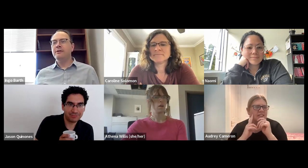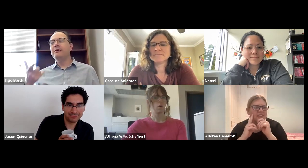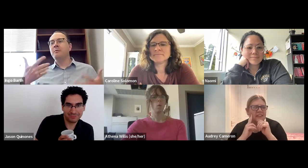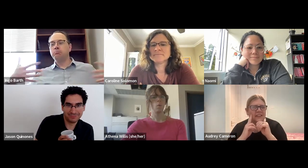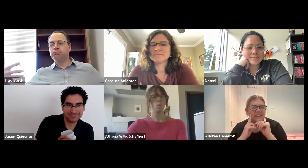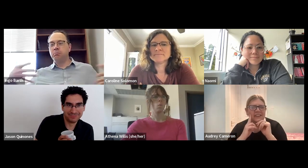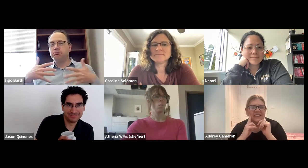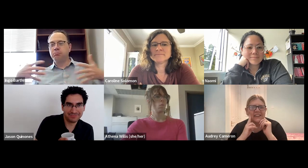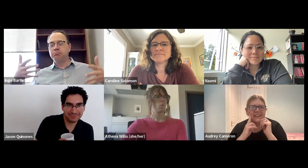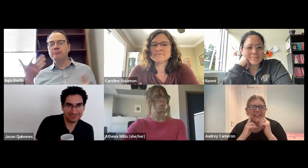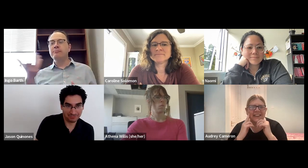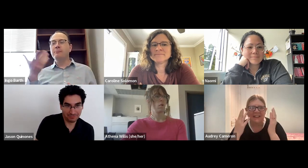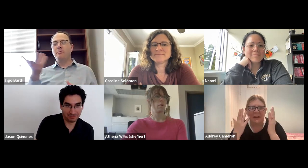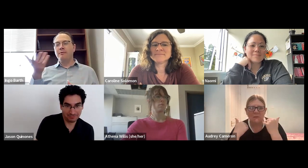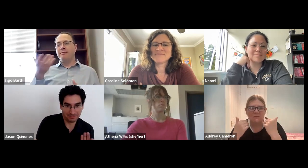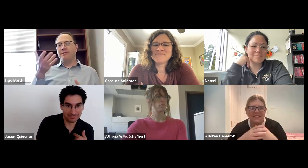No, I've seen this one on the face.